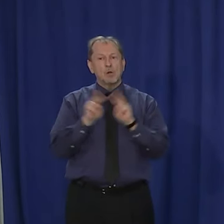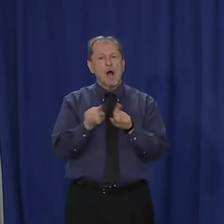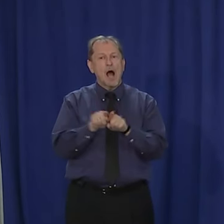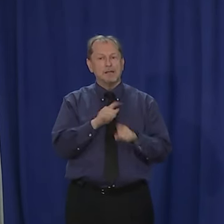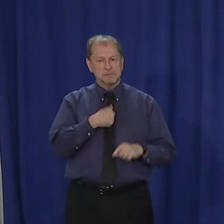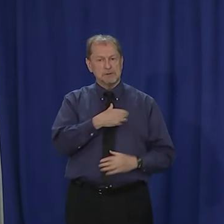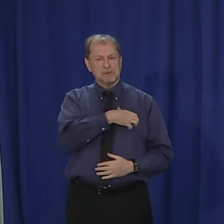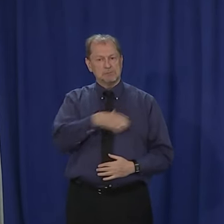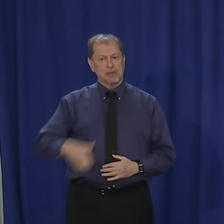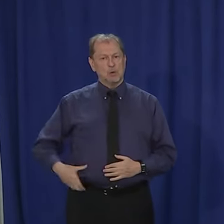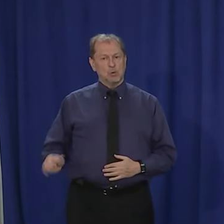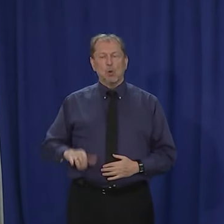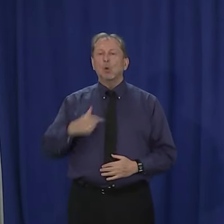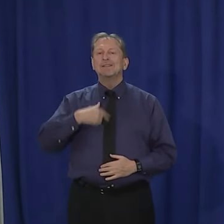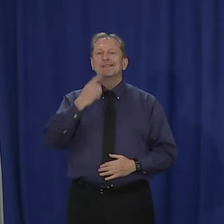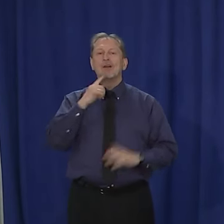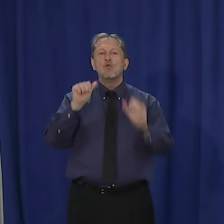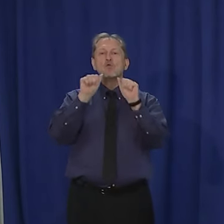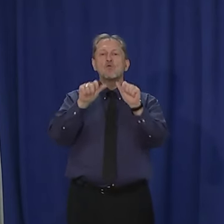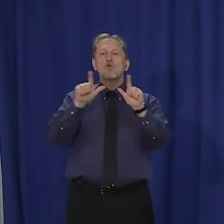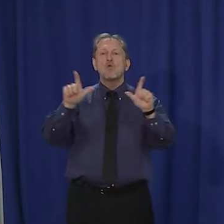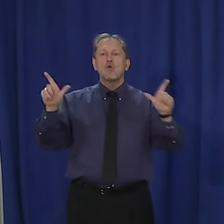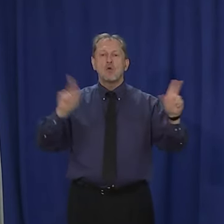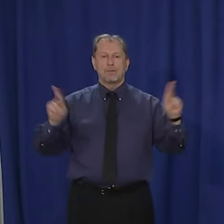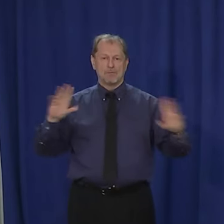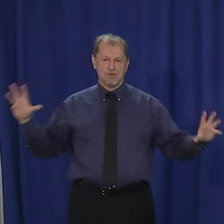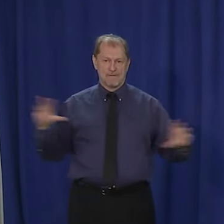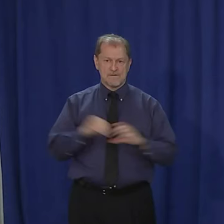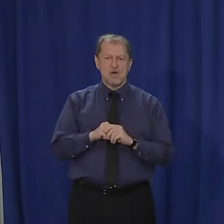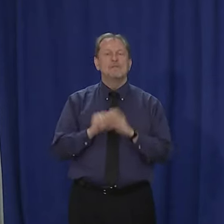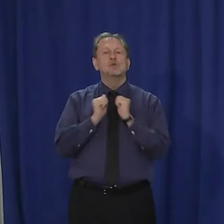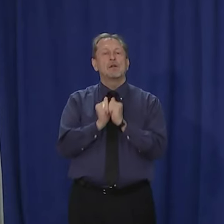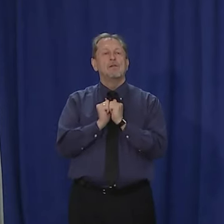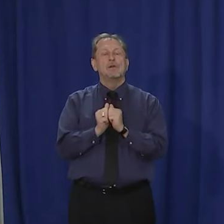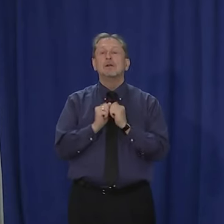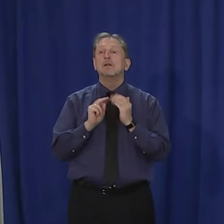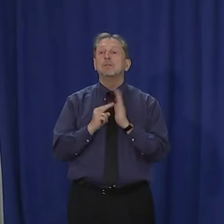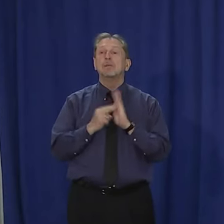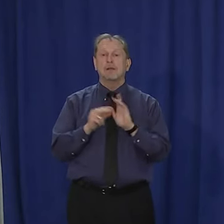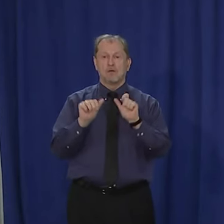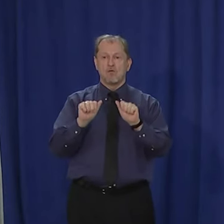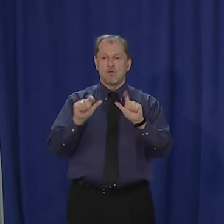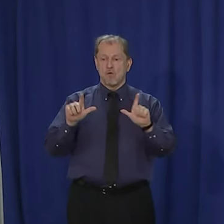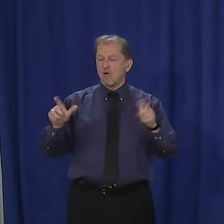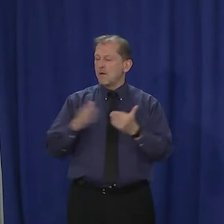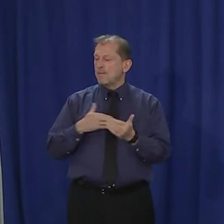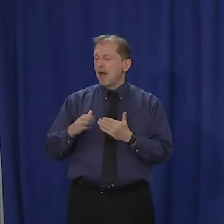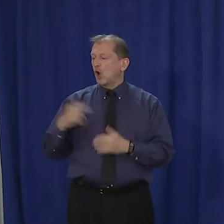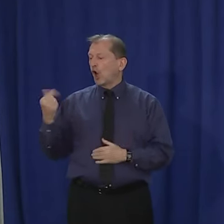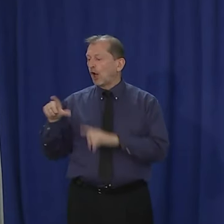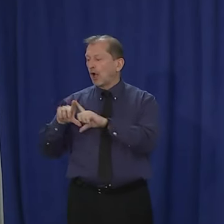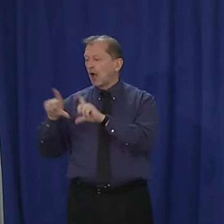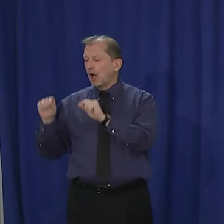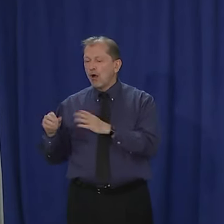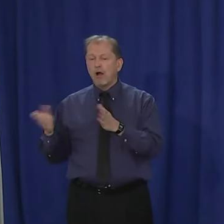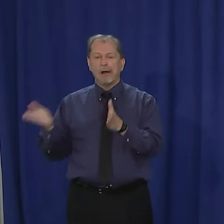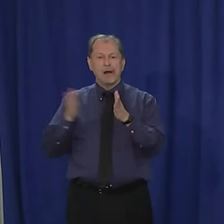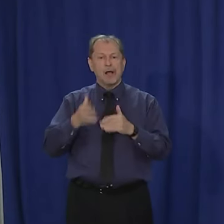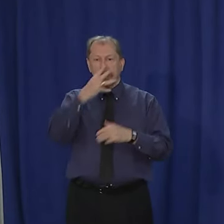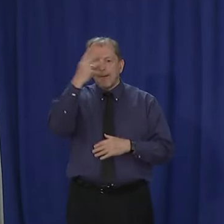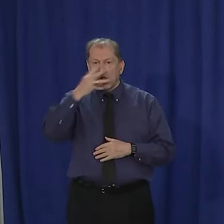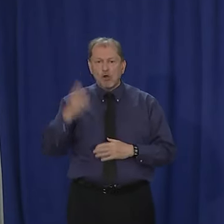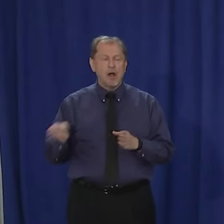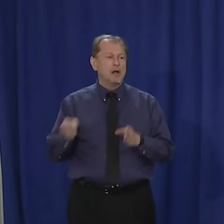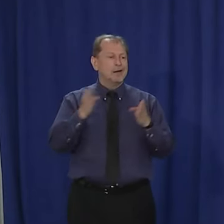are saying we are all in this together means all of us, regardless of citizenship status, are in this